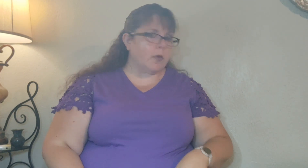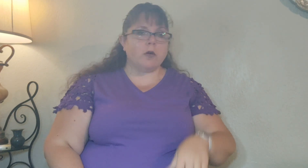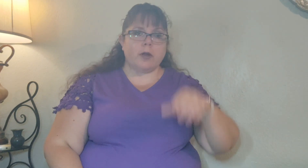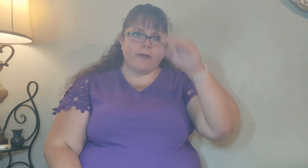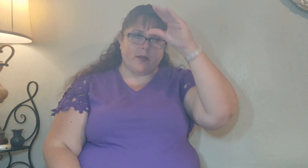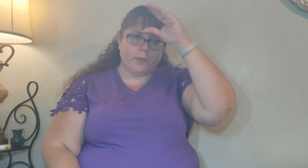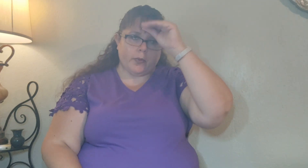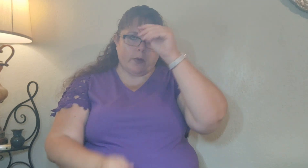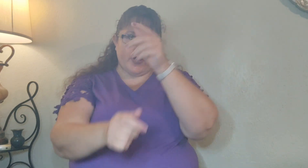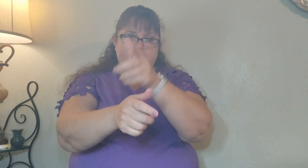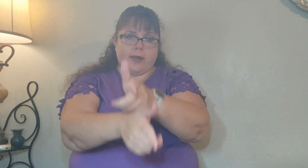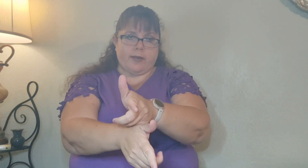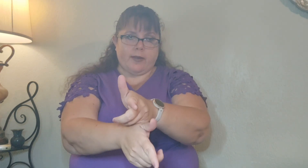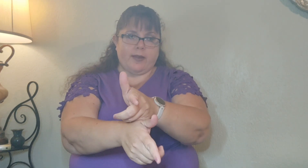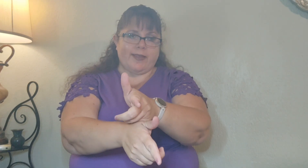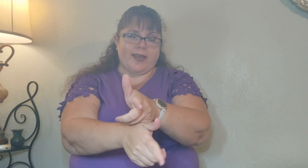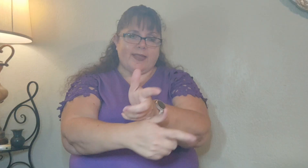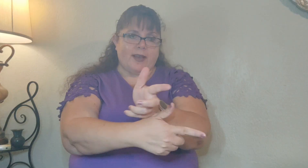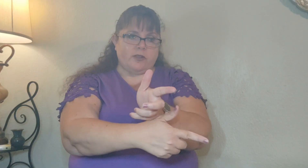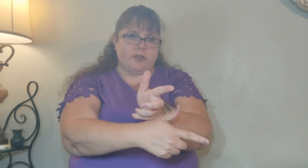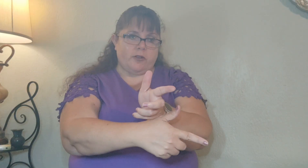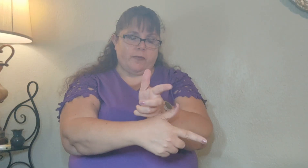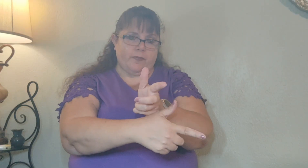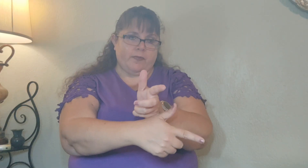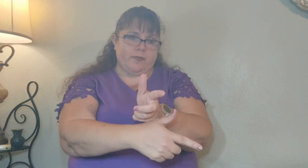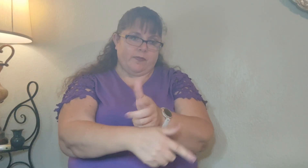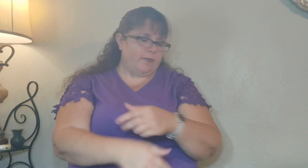Or even boy, and like that too.